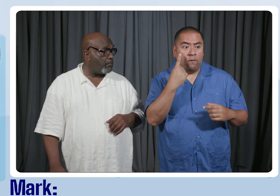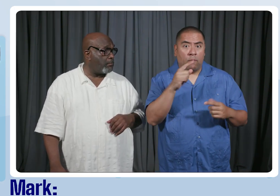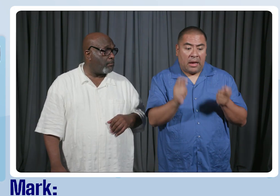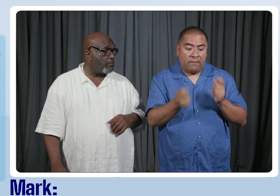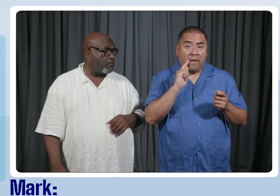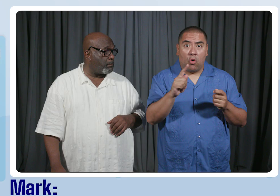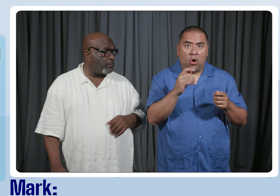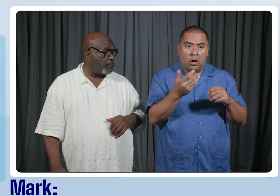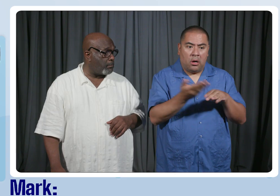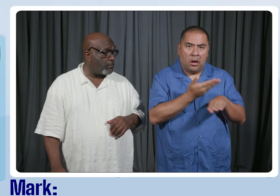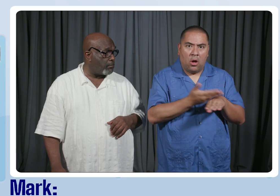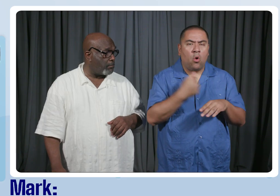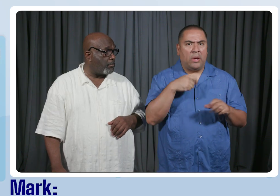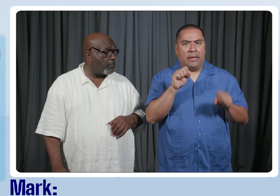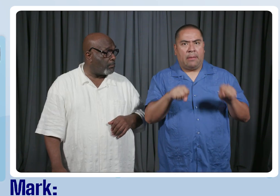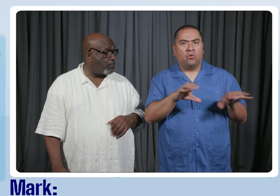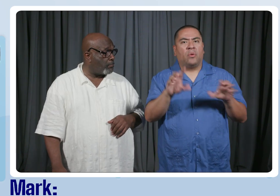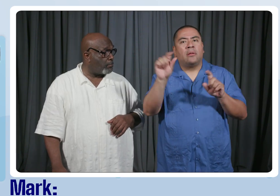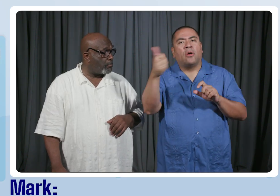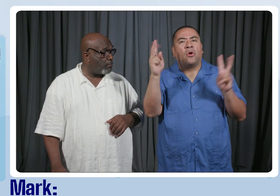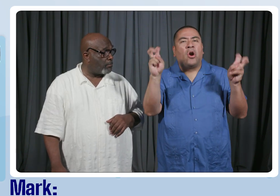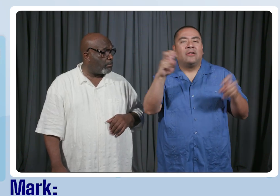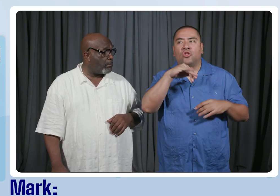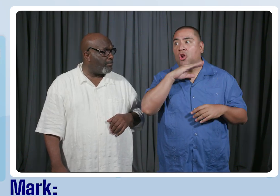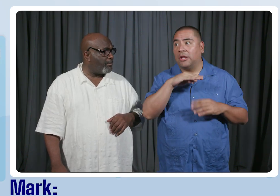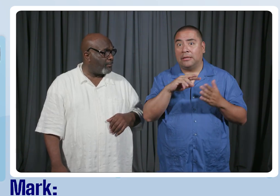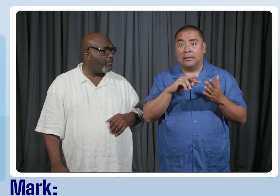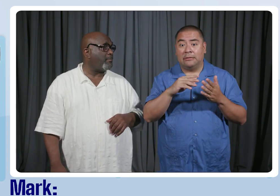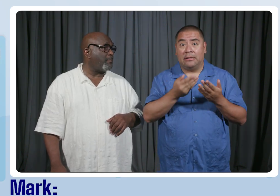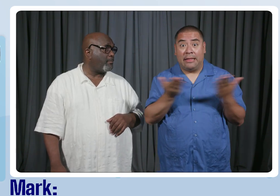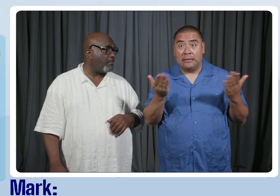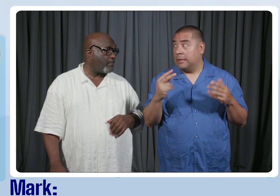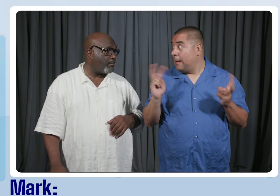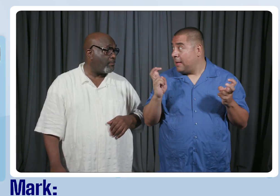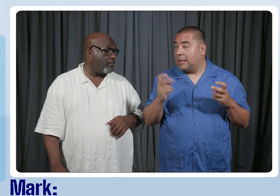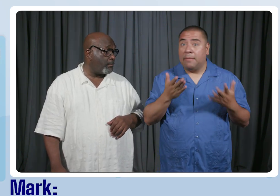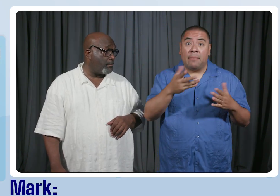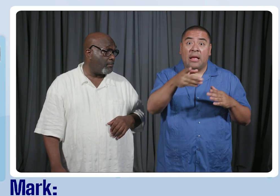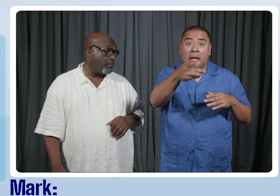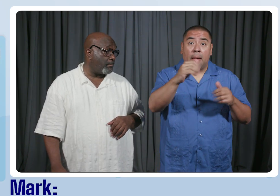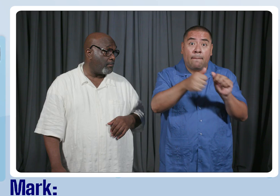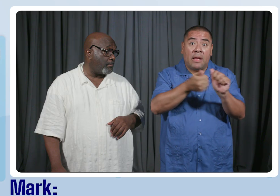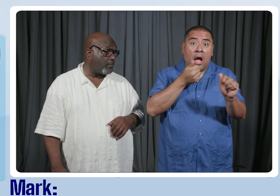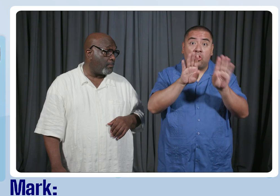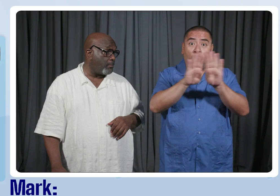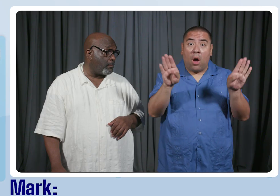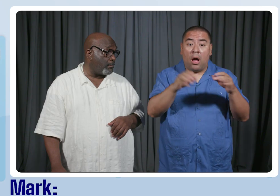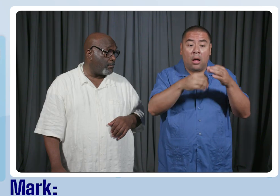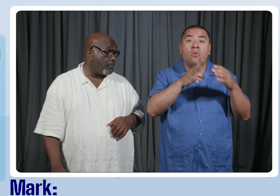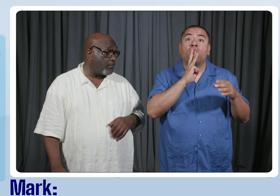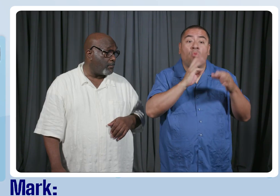of doing all the other dirty stuff. By dirty stuff, I mean, maybe your plumbing isn't right behind the wall. Maybe